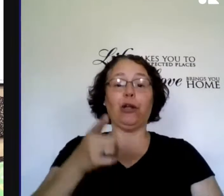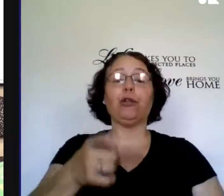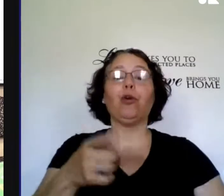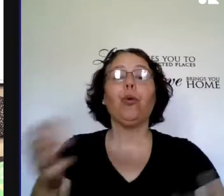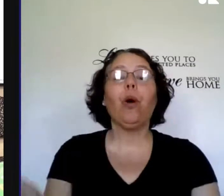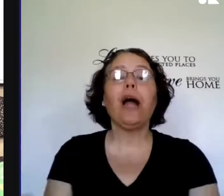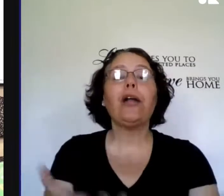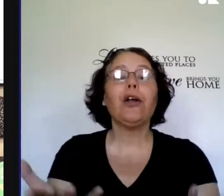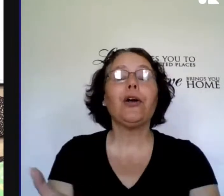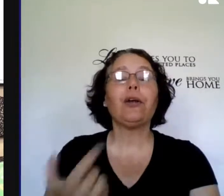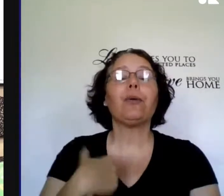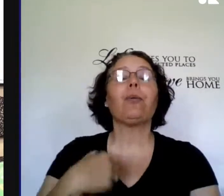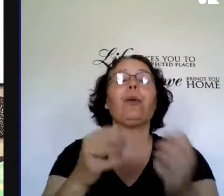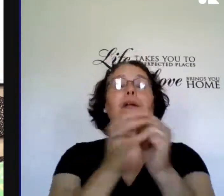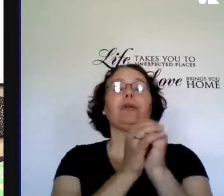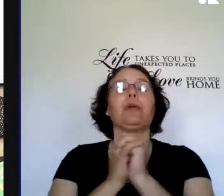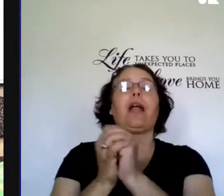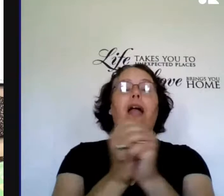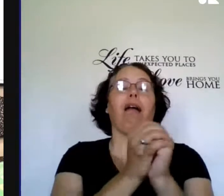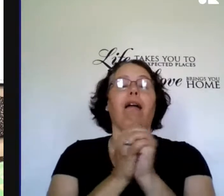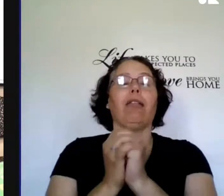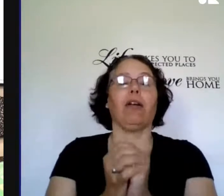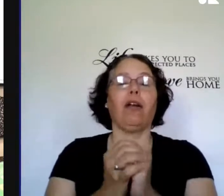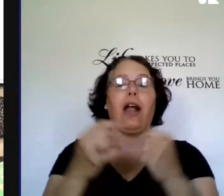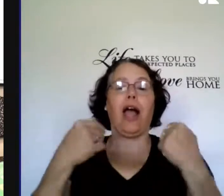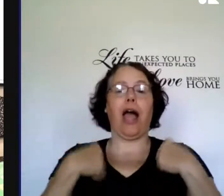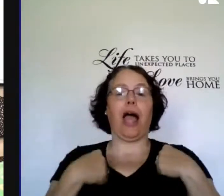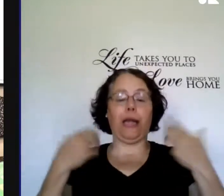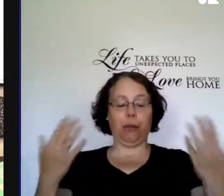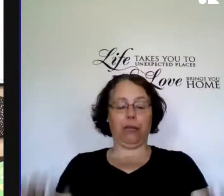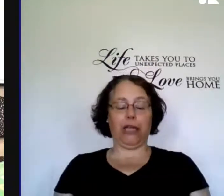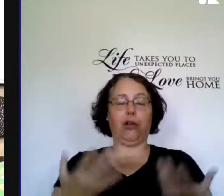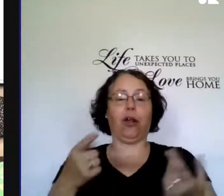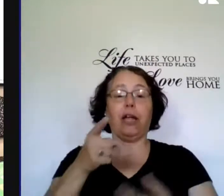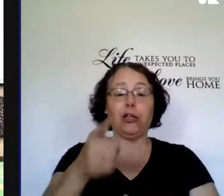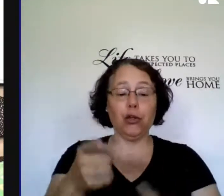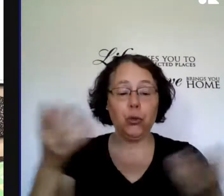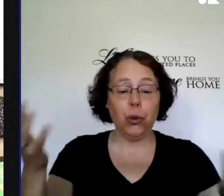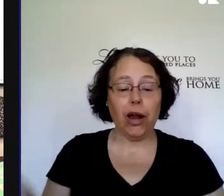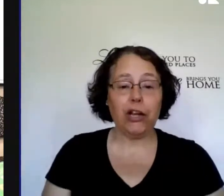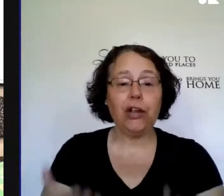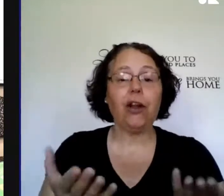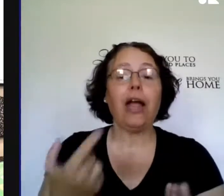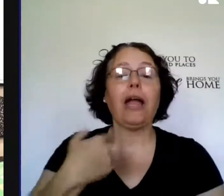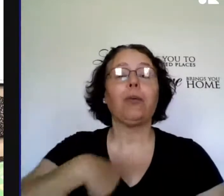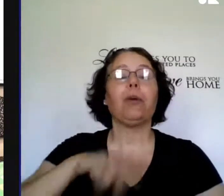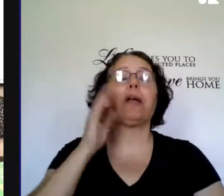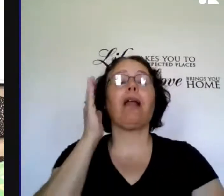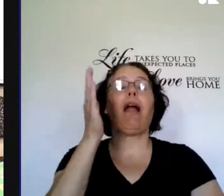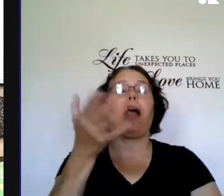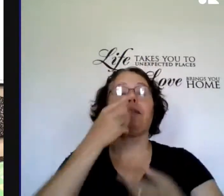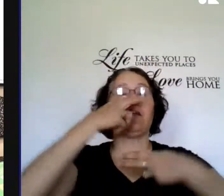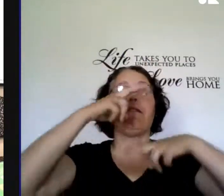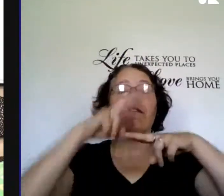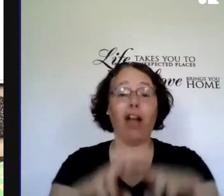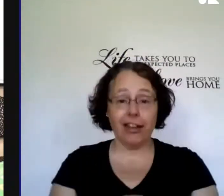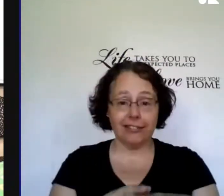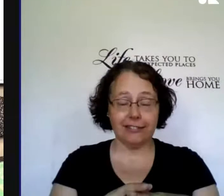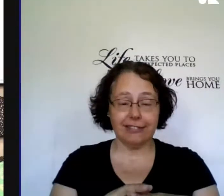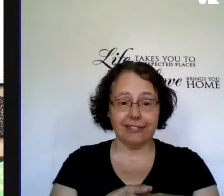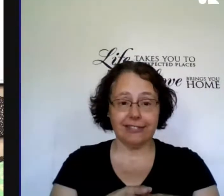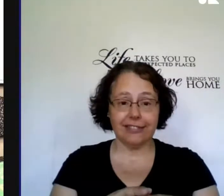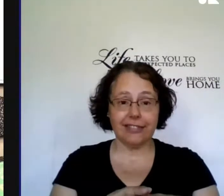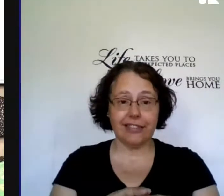you are here. We are all together 'cause I am here and you are here. We're gonna have some